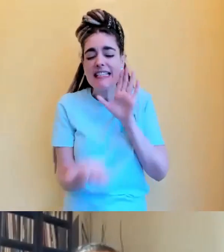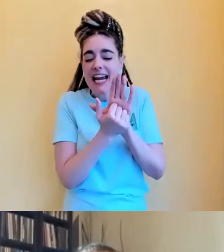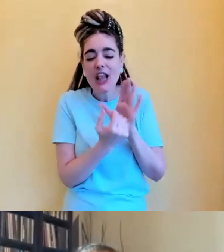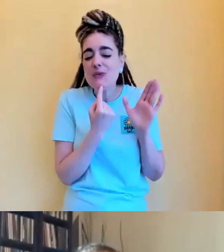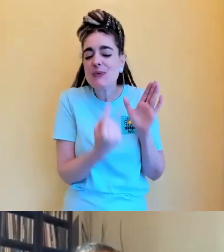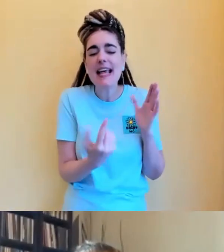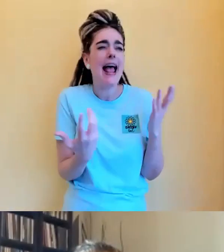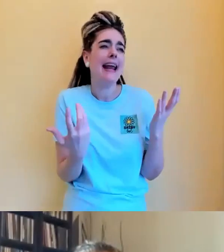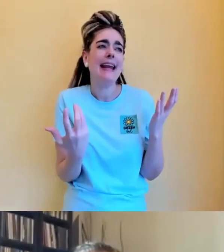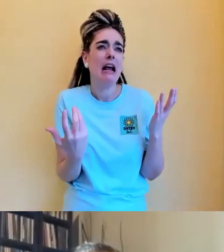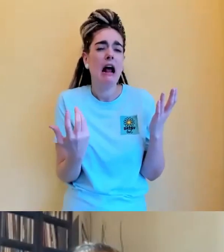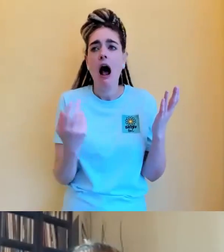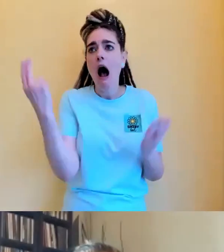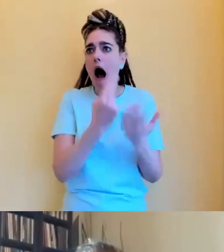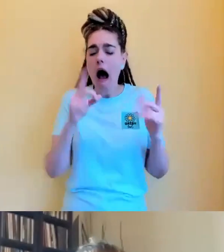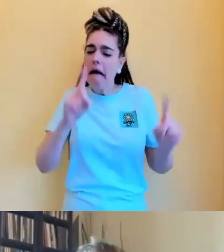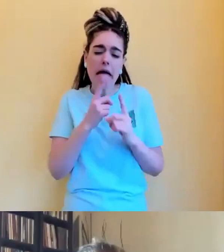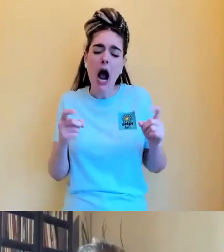doesn't create any waste or any